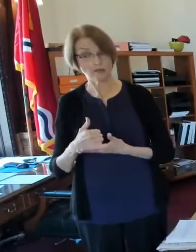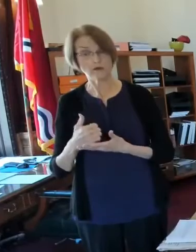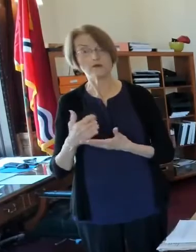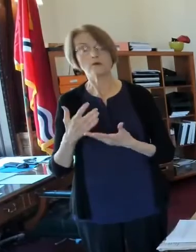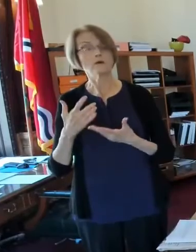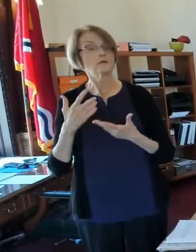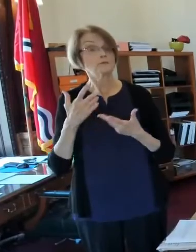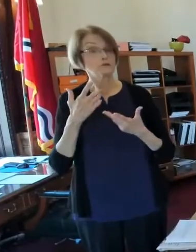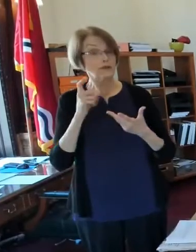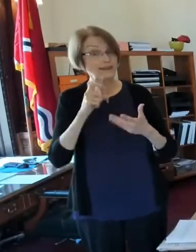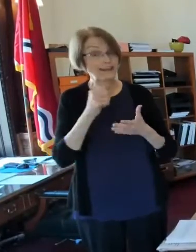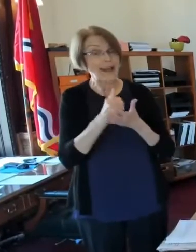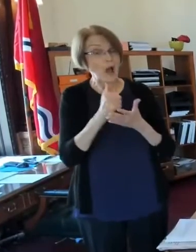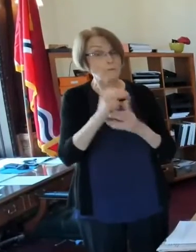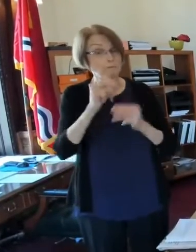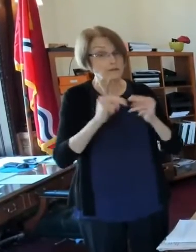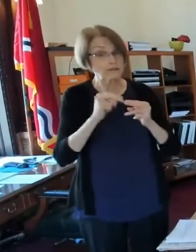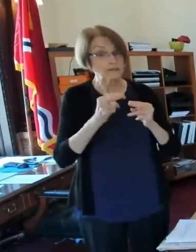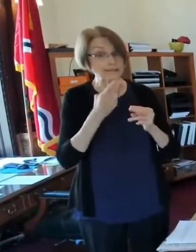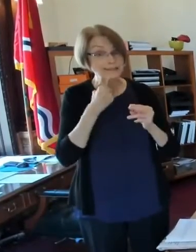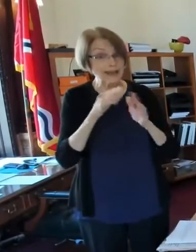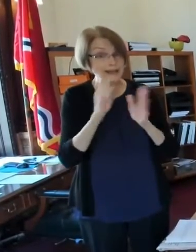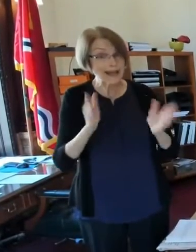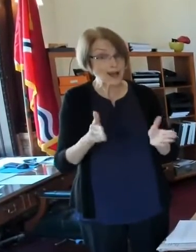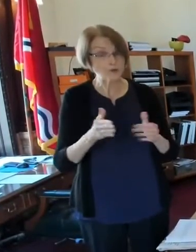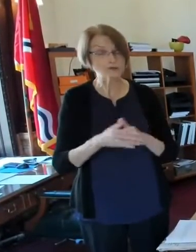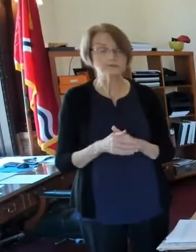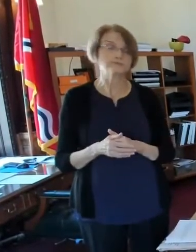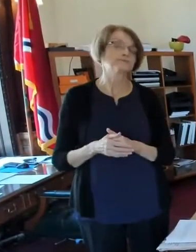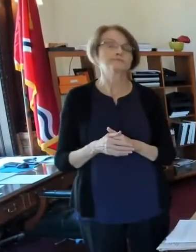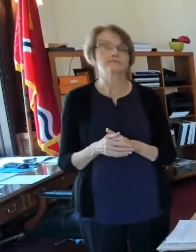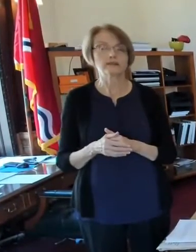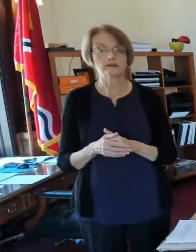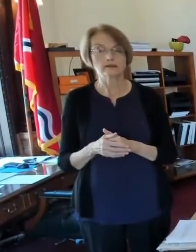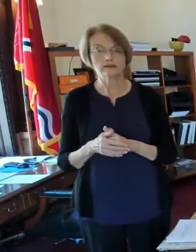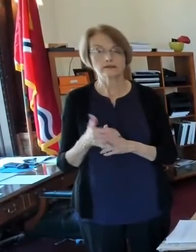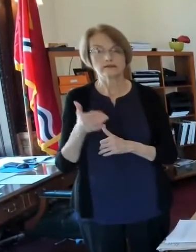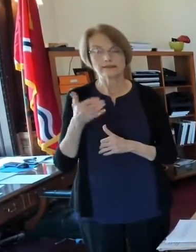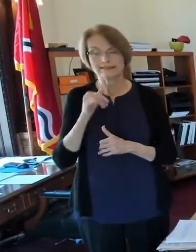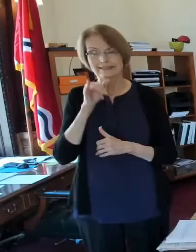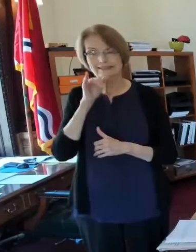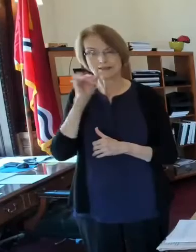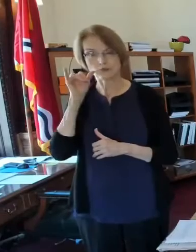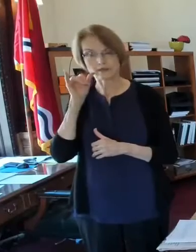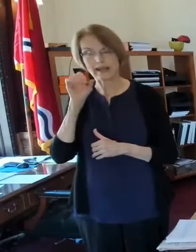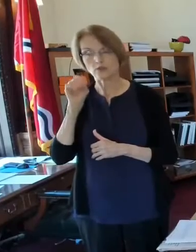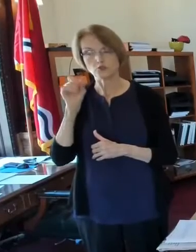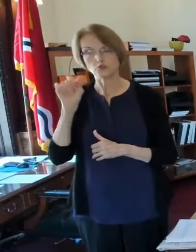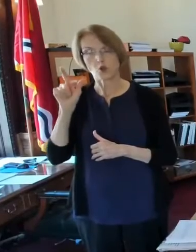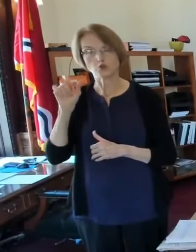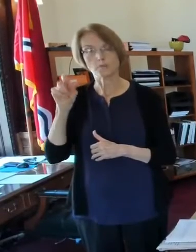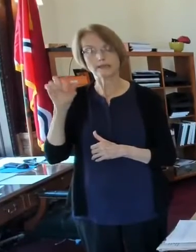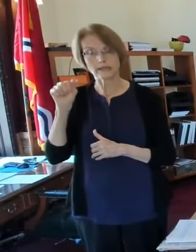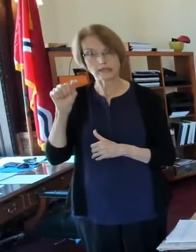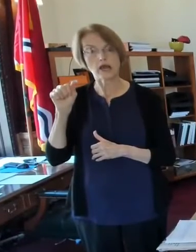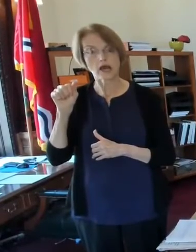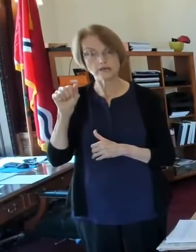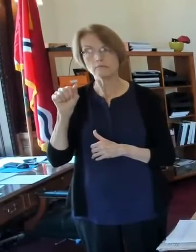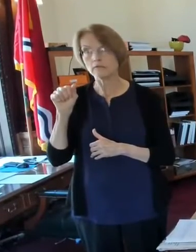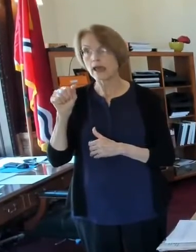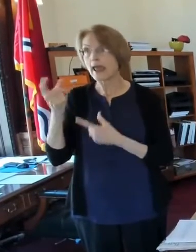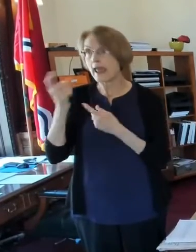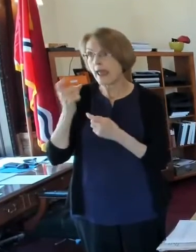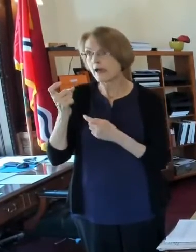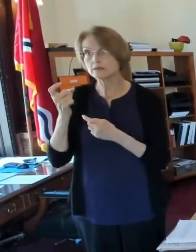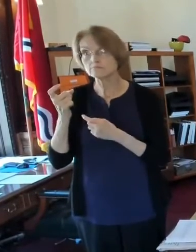tiny houses? So, you know, a number of people on social media yesterday when we posted this asked that question. There will